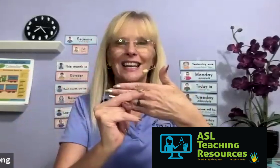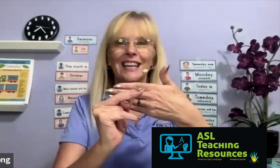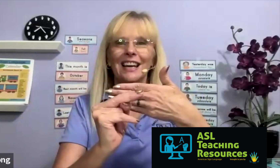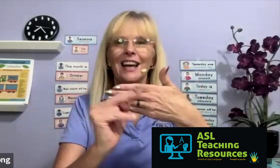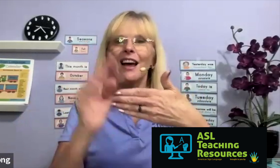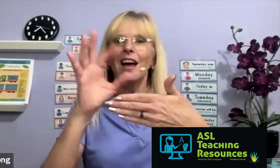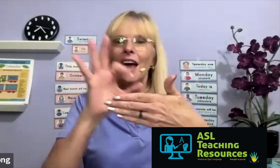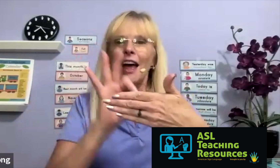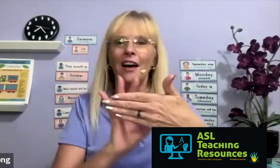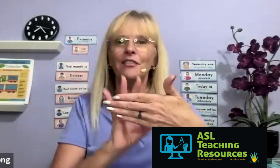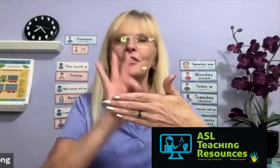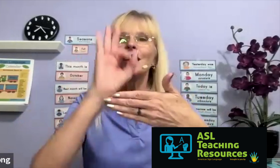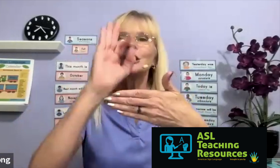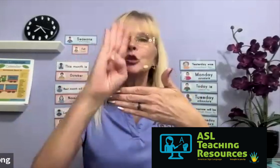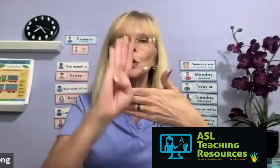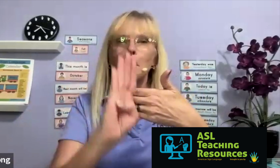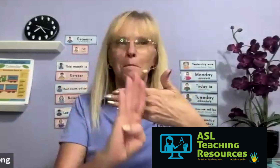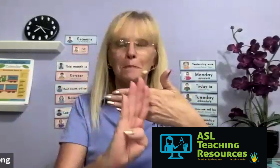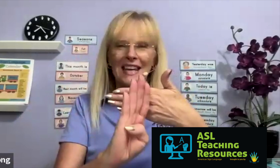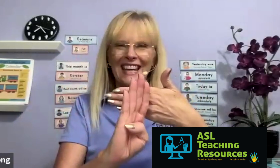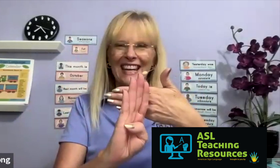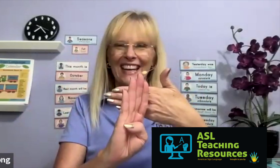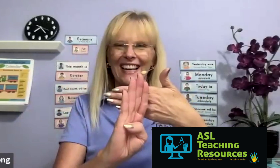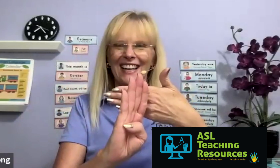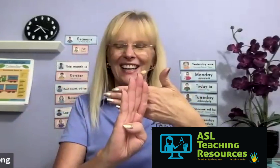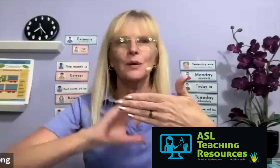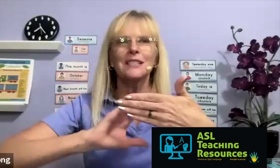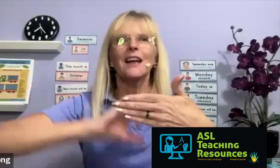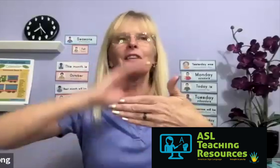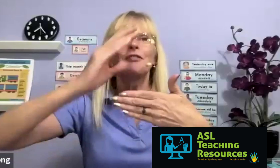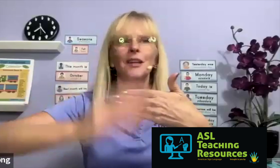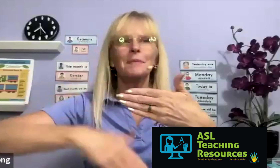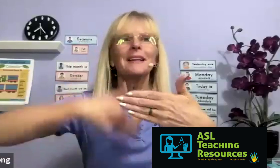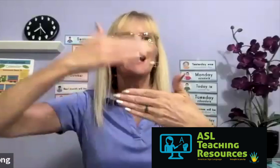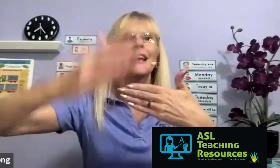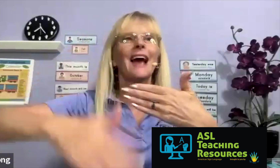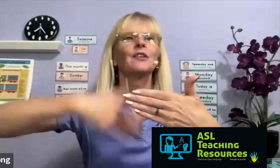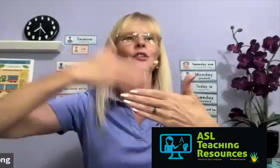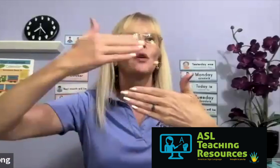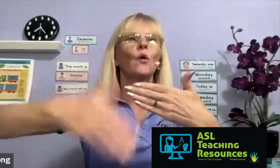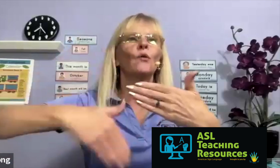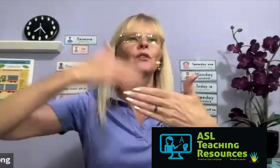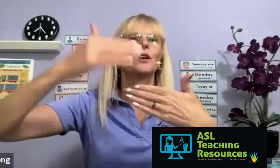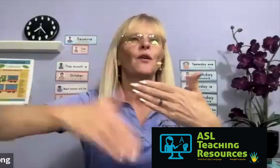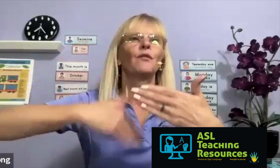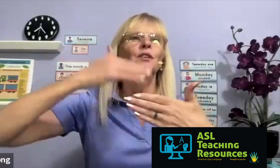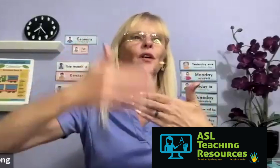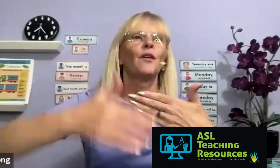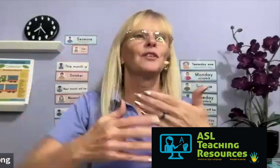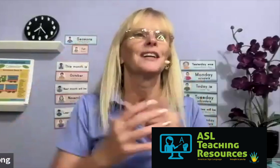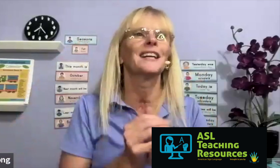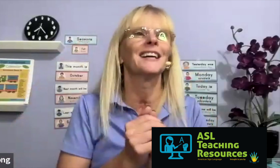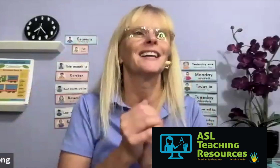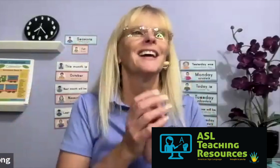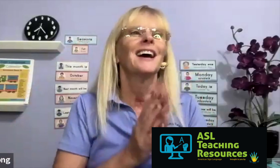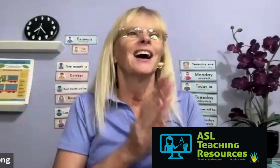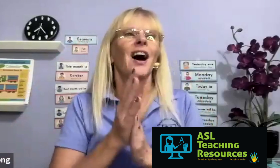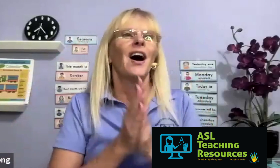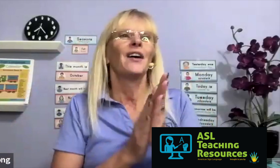N, F to a B. So it's like flipping that calendar over and over and over again.